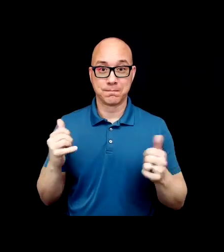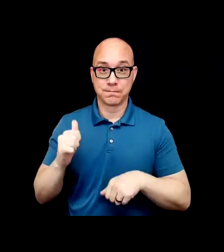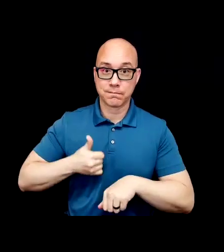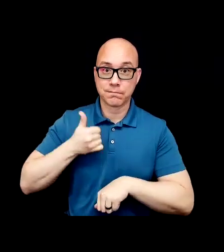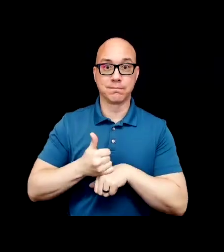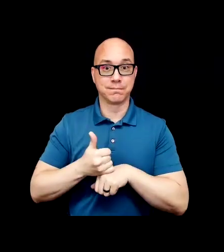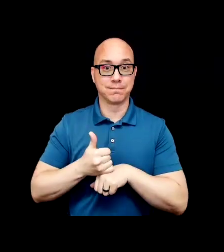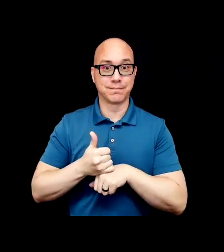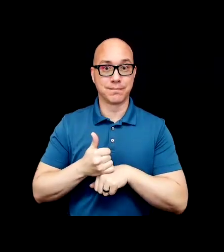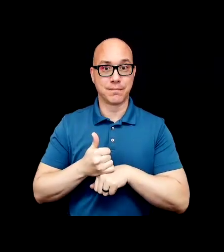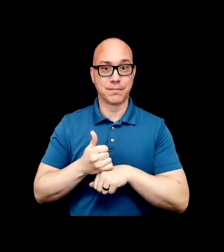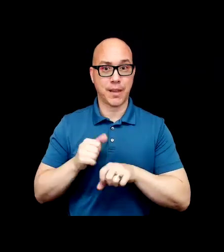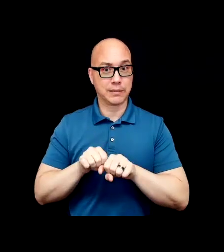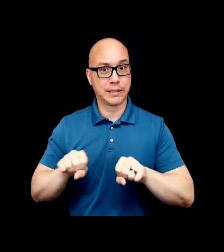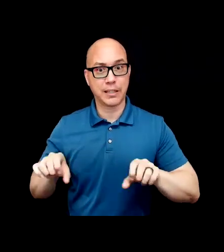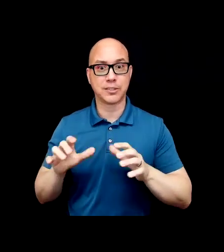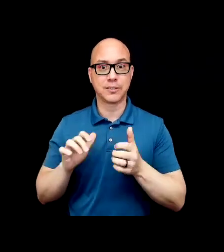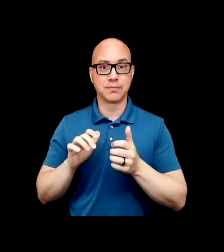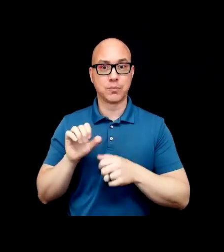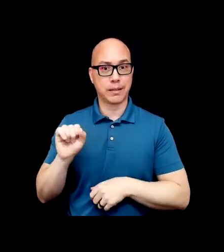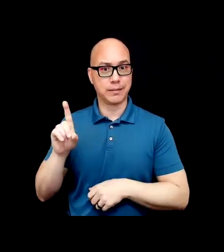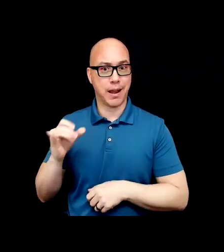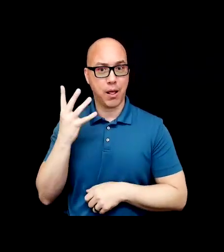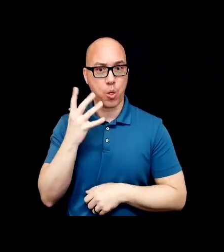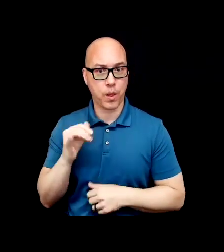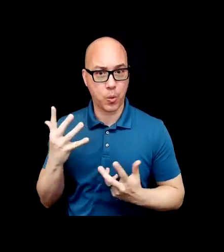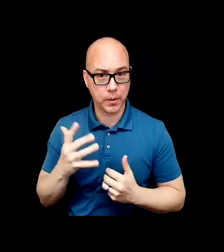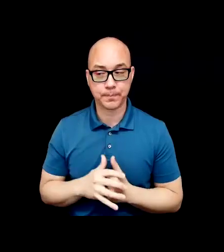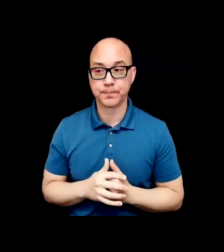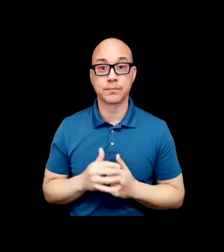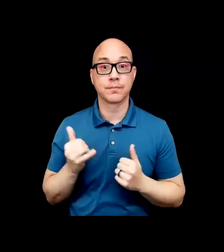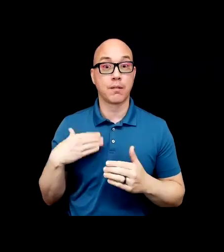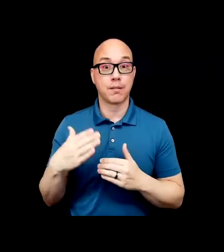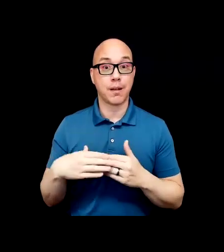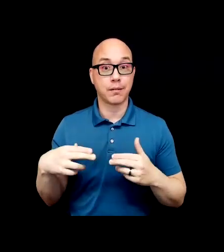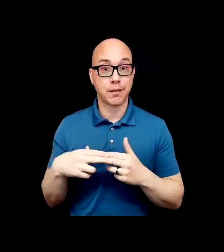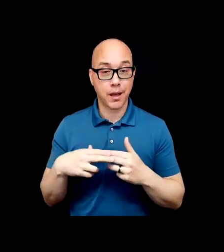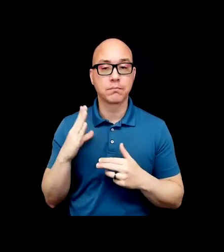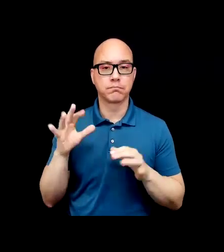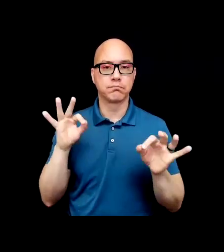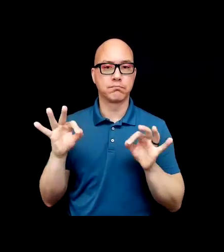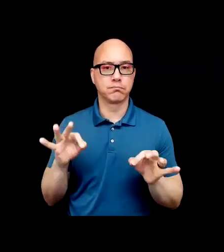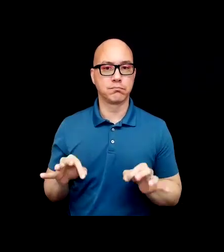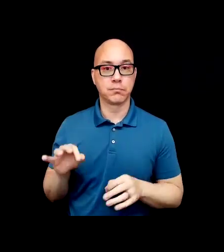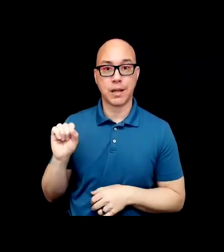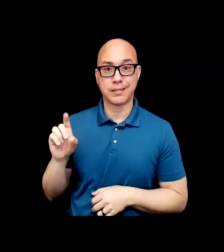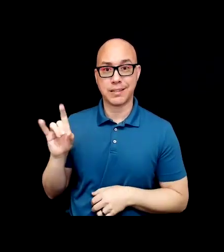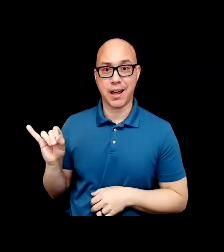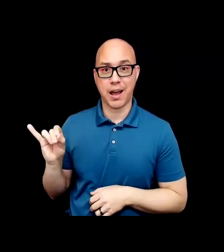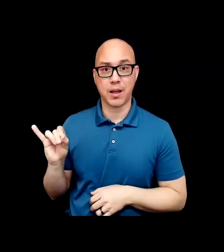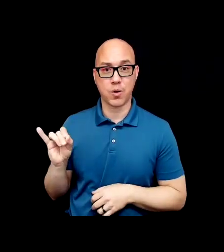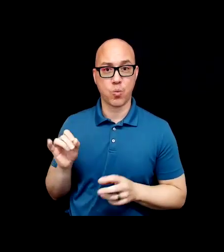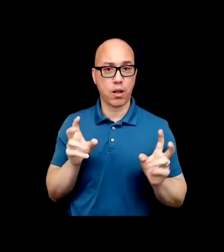is, let's look at the next slide and take a peek at what SSDI considers earned income